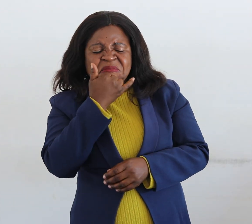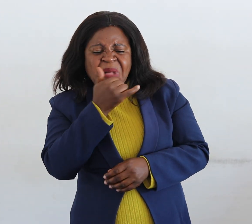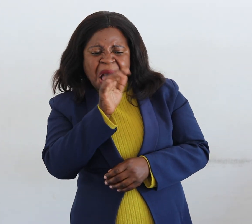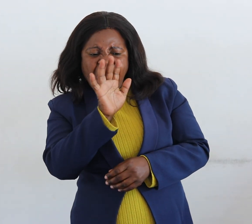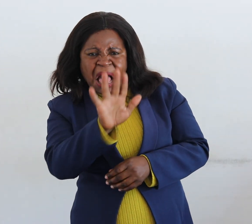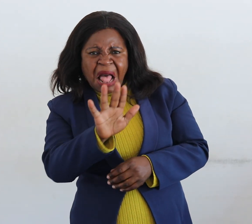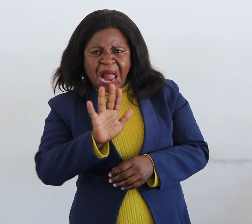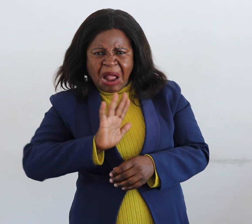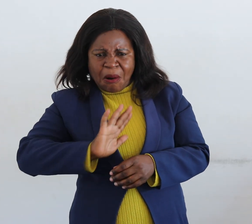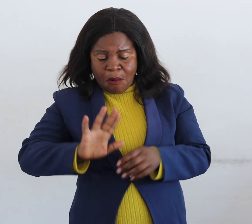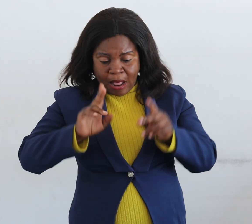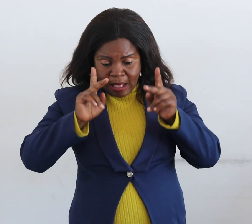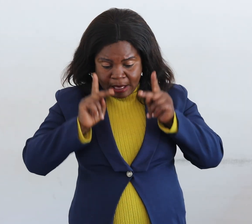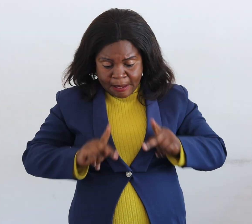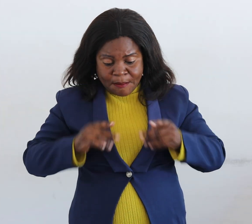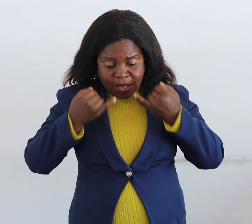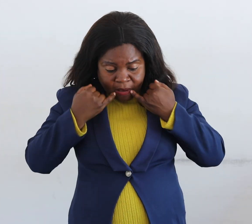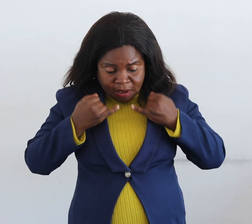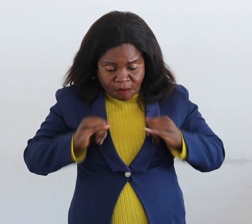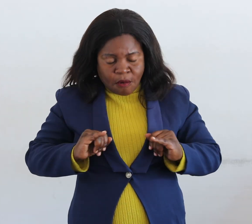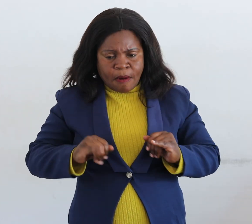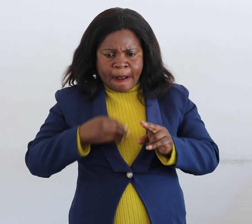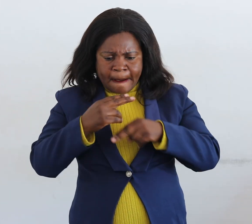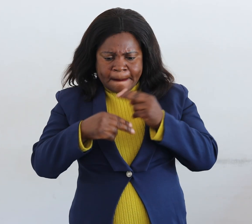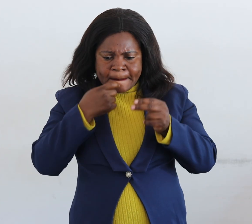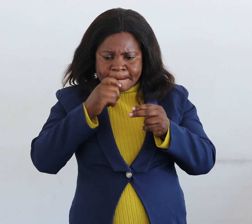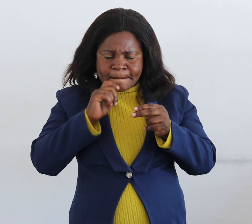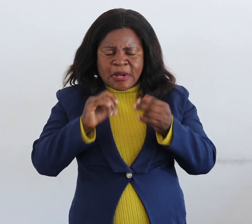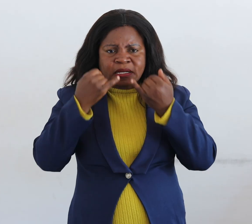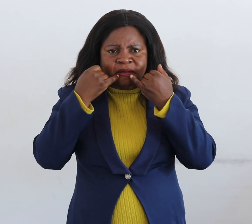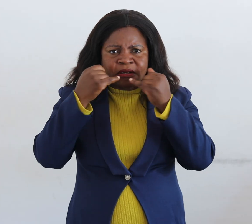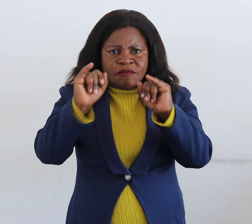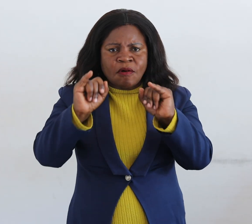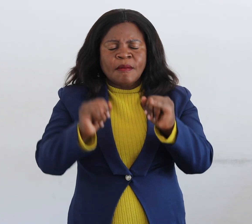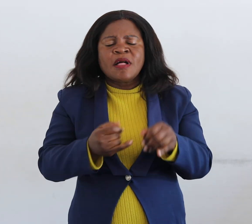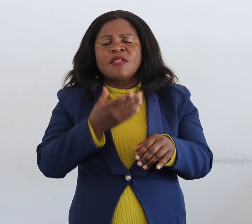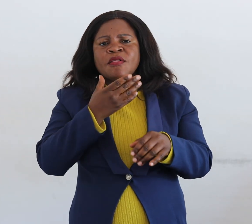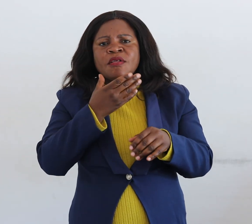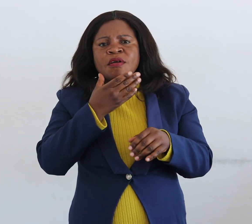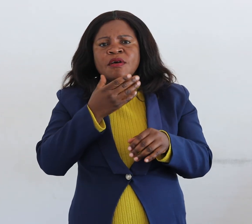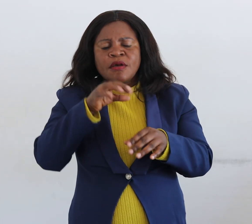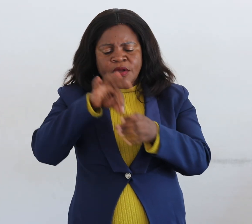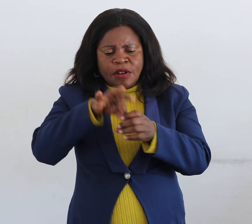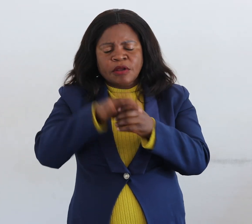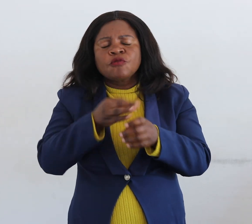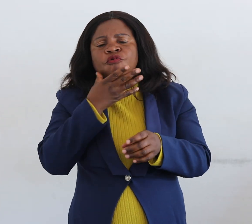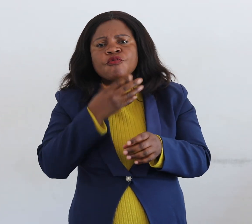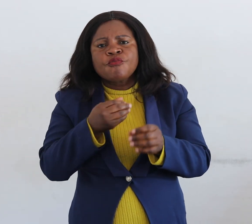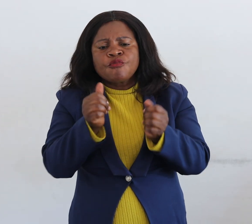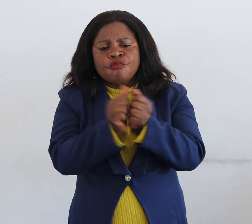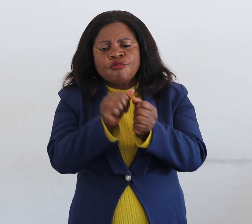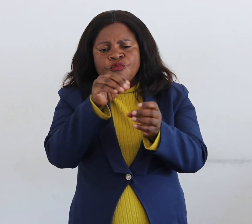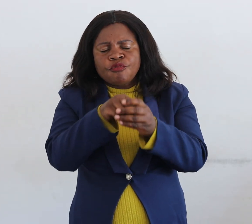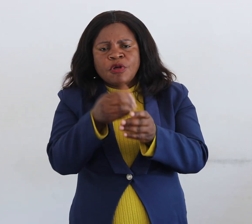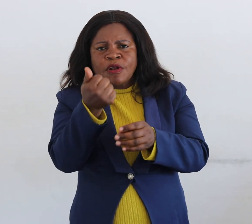personal details, they must inform the Electoral Commission within 14 days instead of